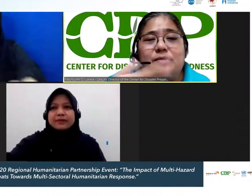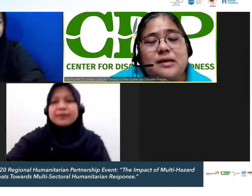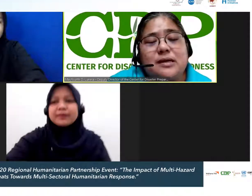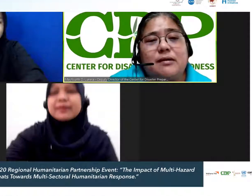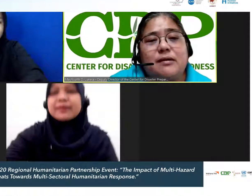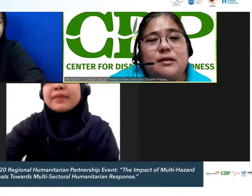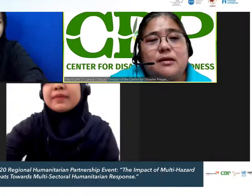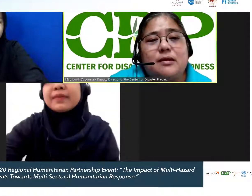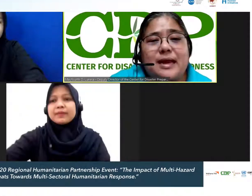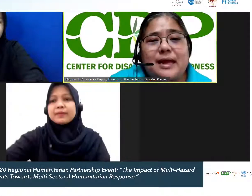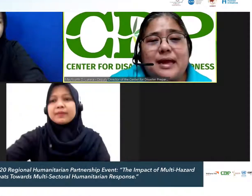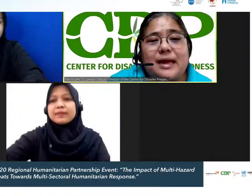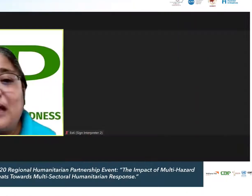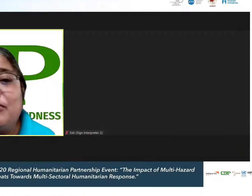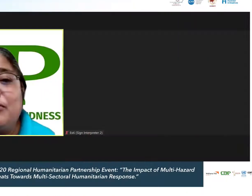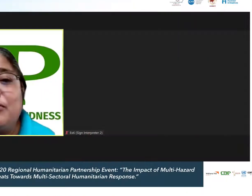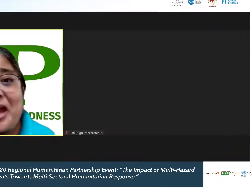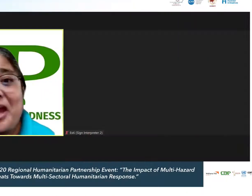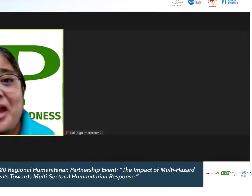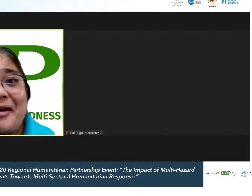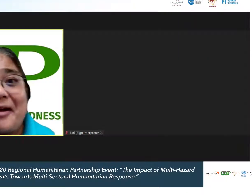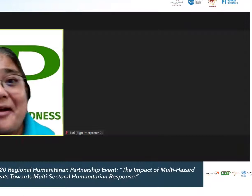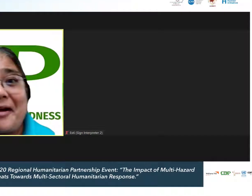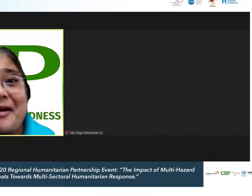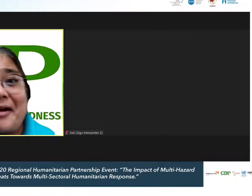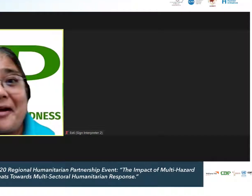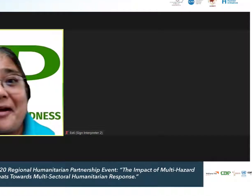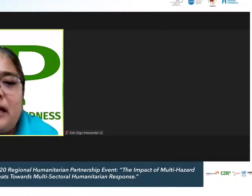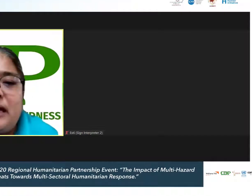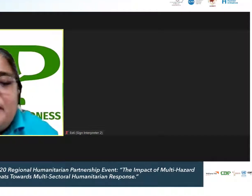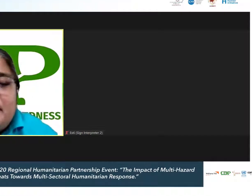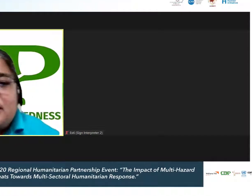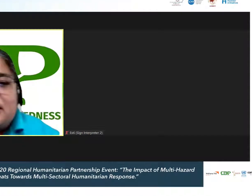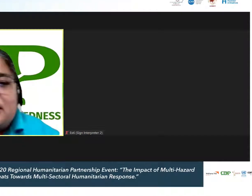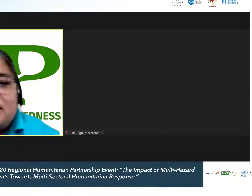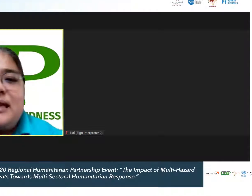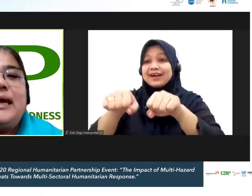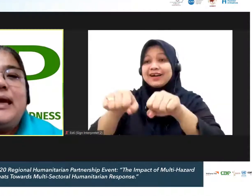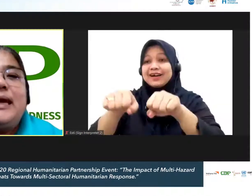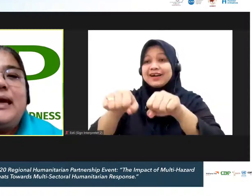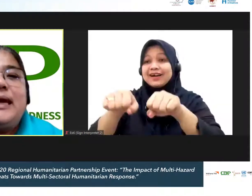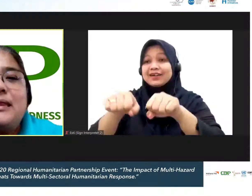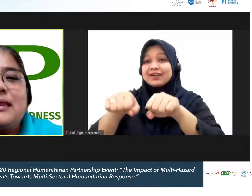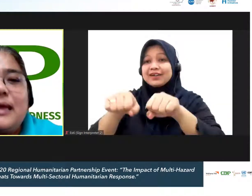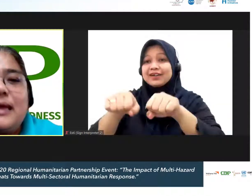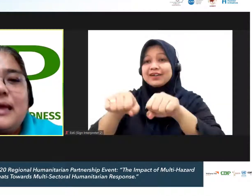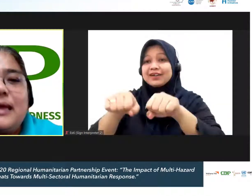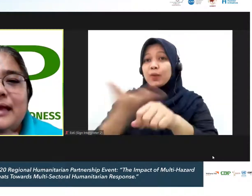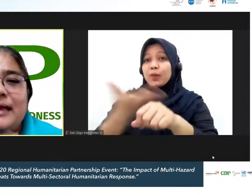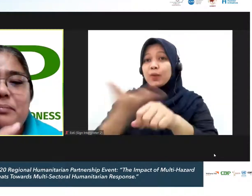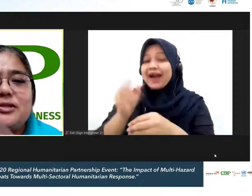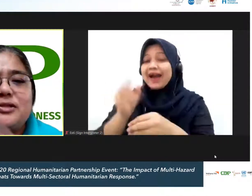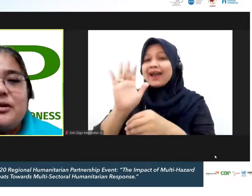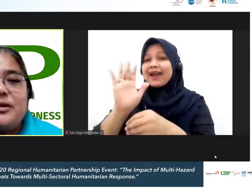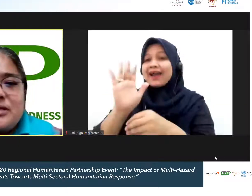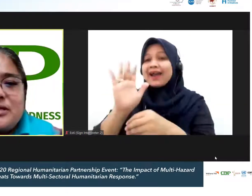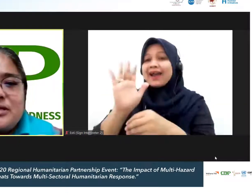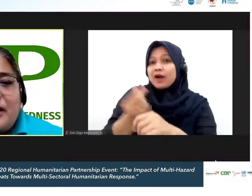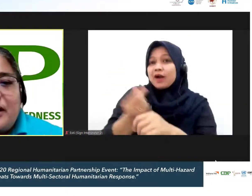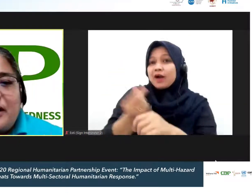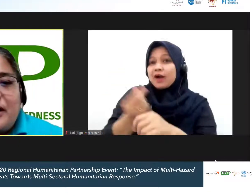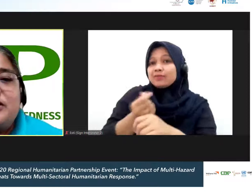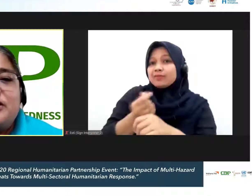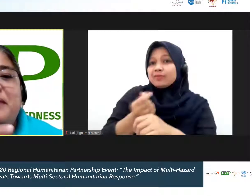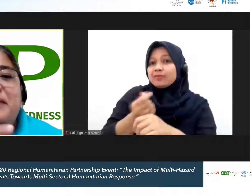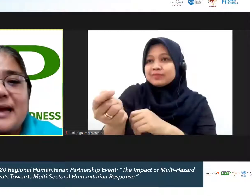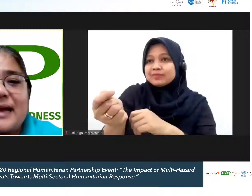to the market, then they would share, give some money, and then let that person or some